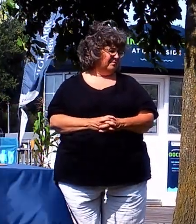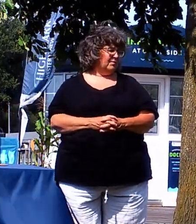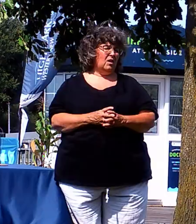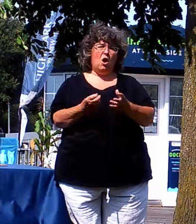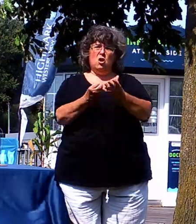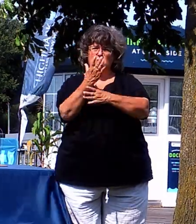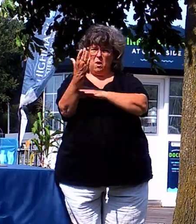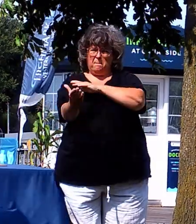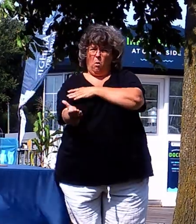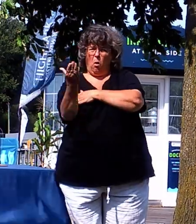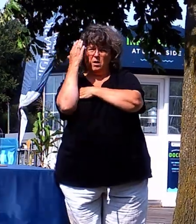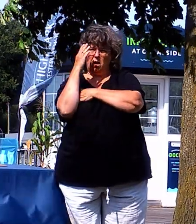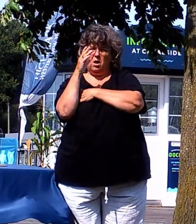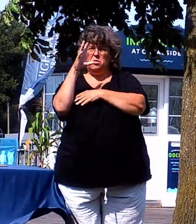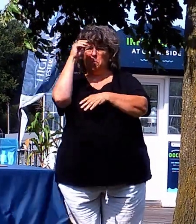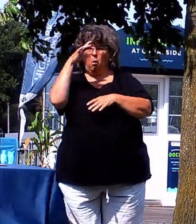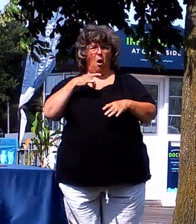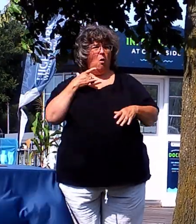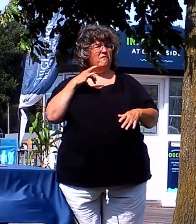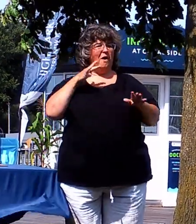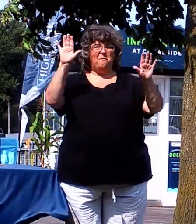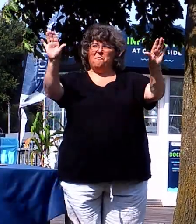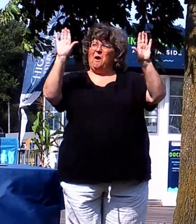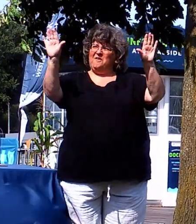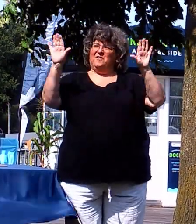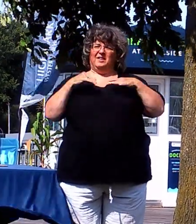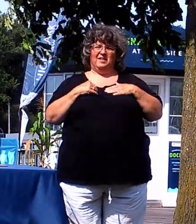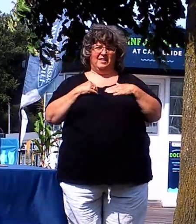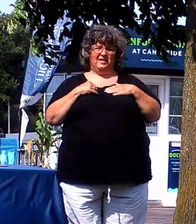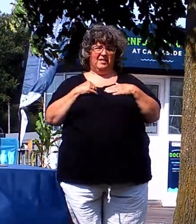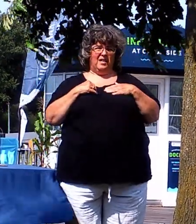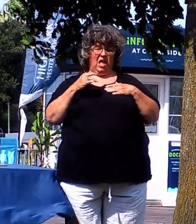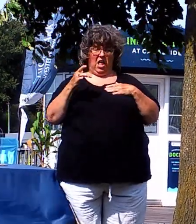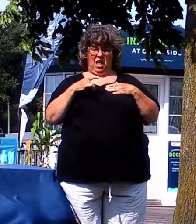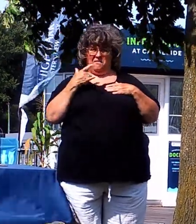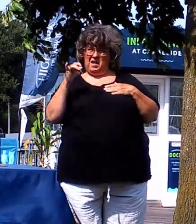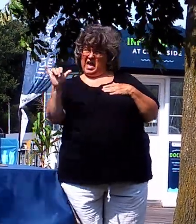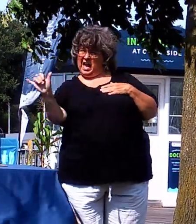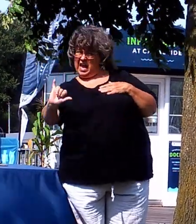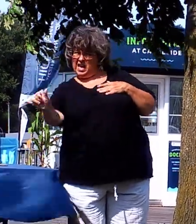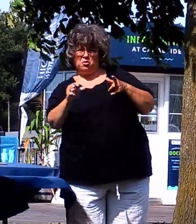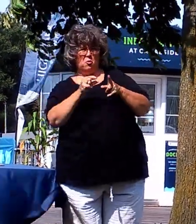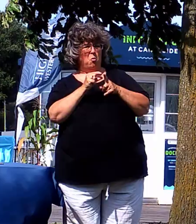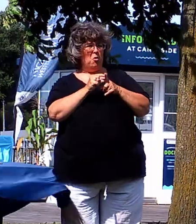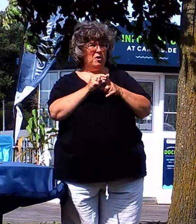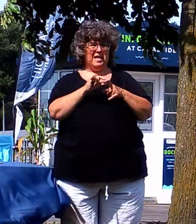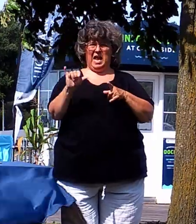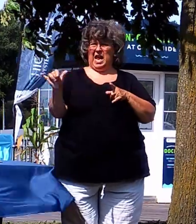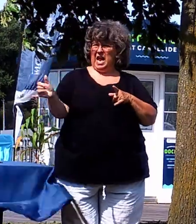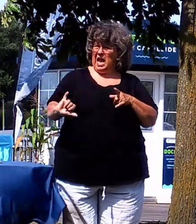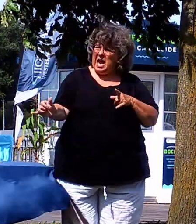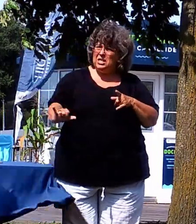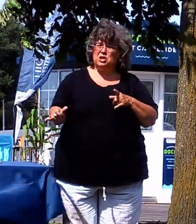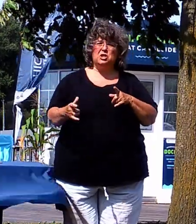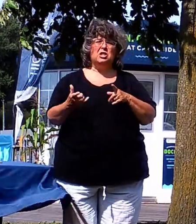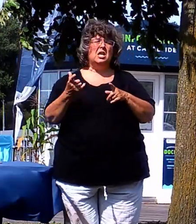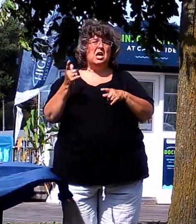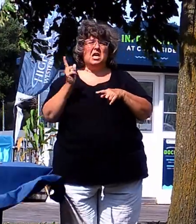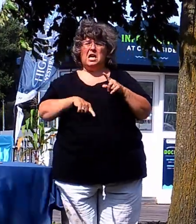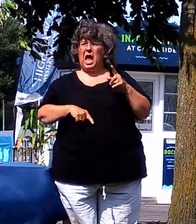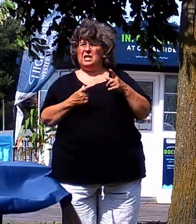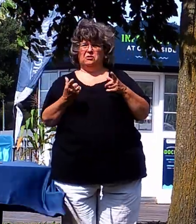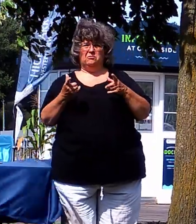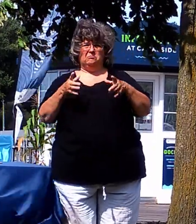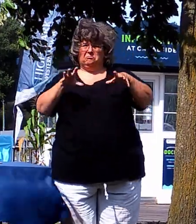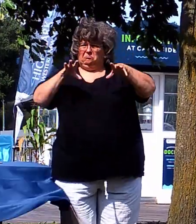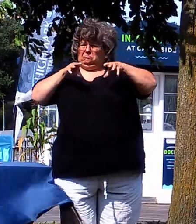One spring morning, Ramon had a wonderful feeling. It was a feeling that even ish words and ish drawings could not capture. He decided not